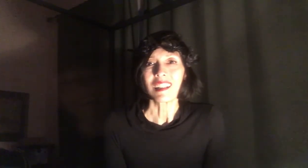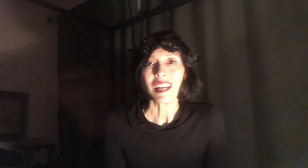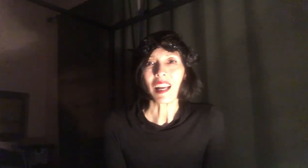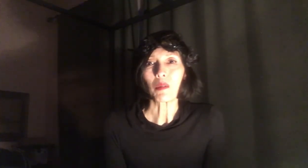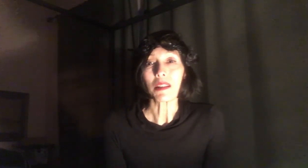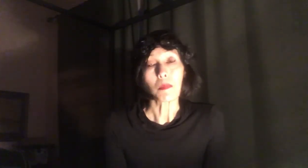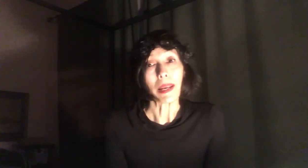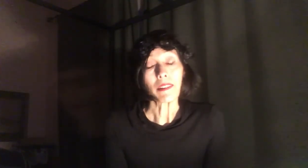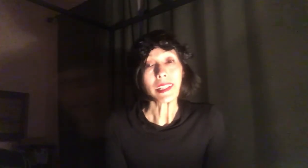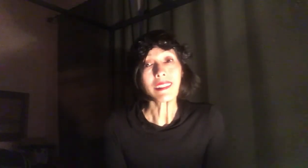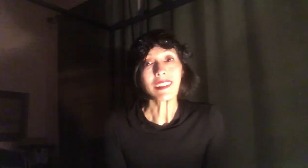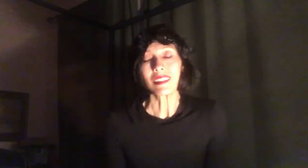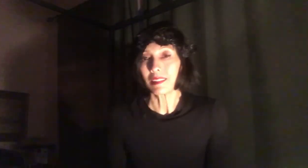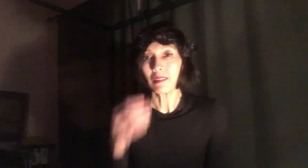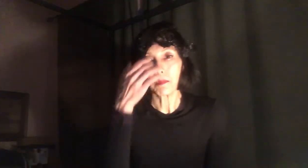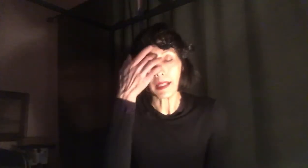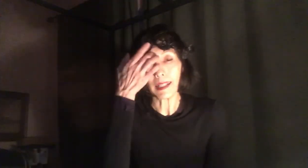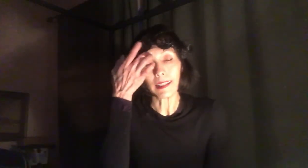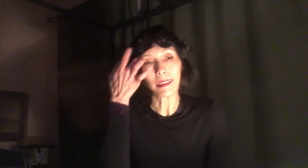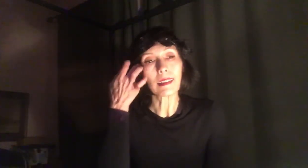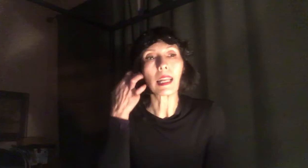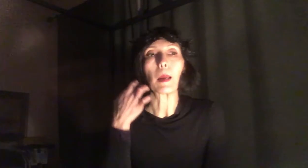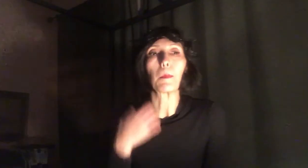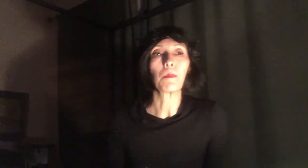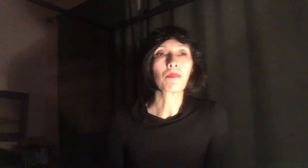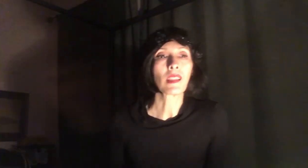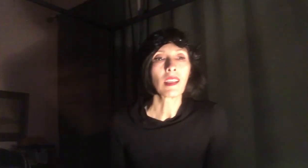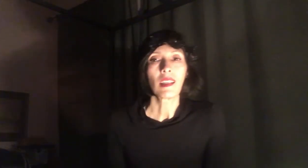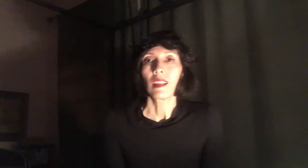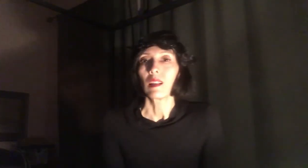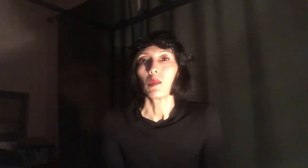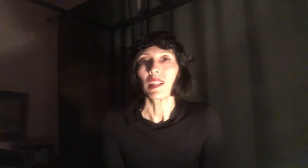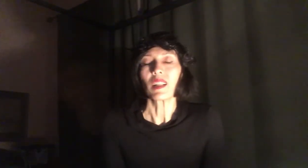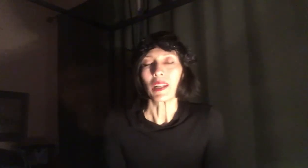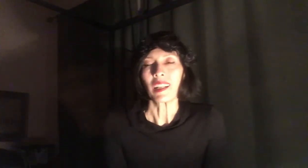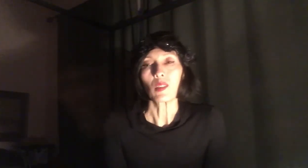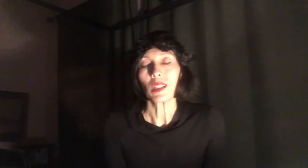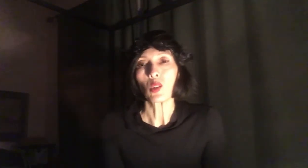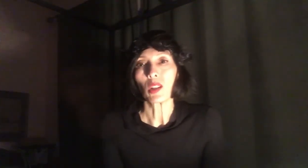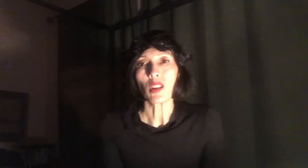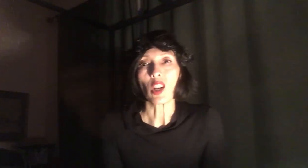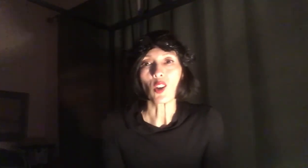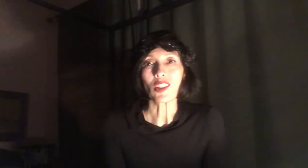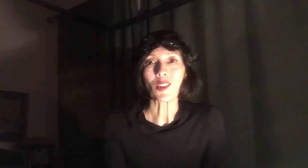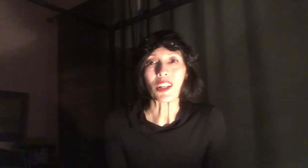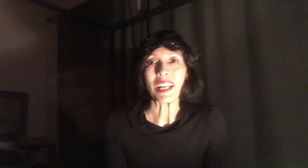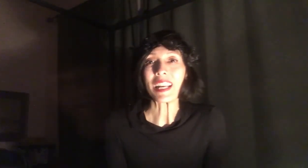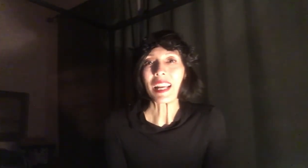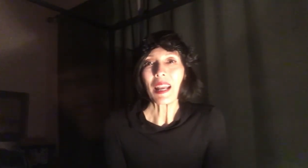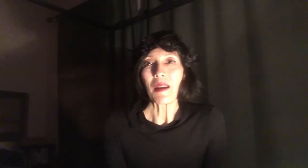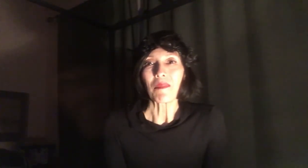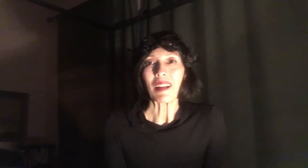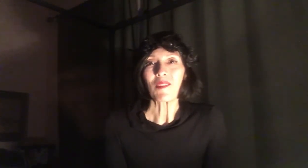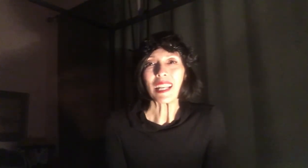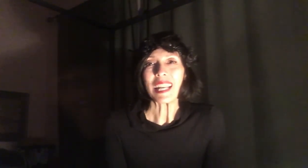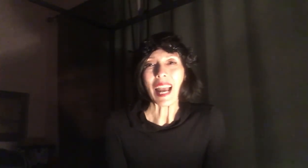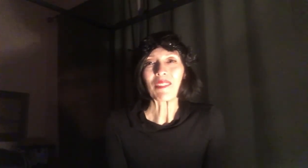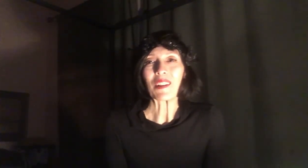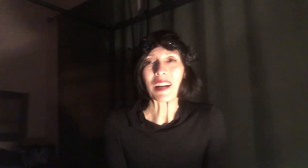I was married, but, well, anyway, I don't want to go into the long story. But I'm really happy where I